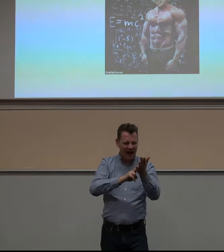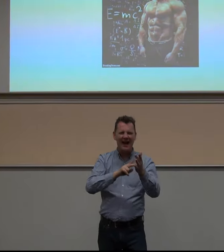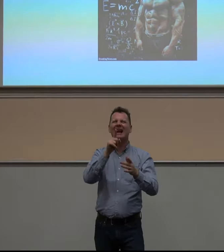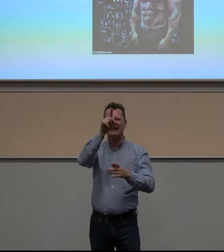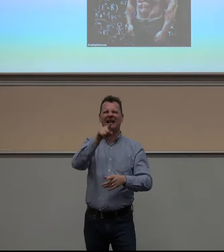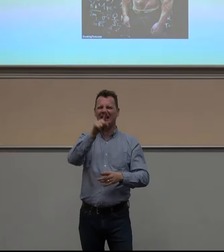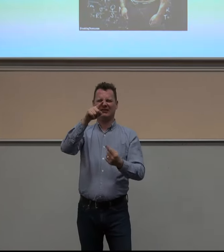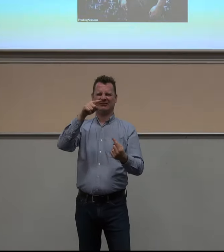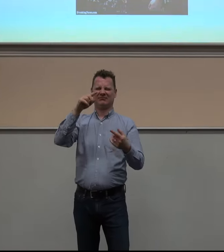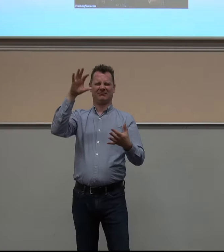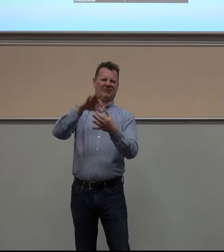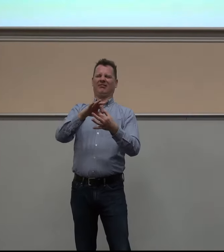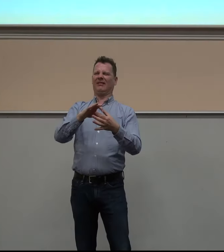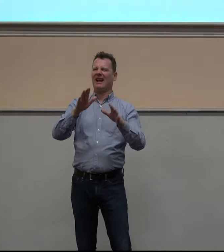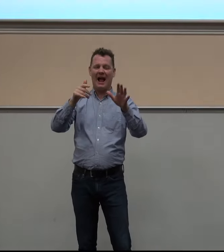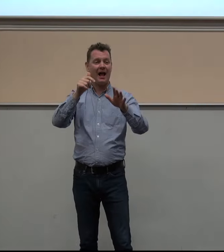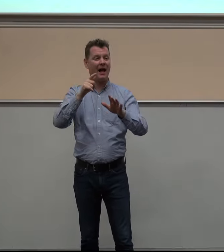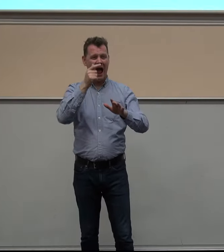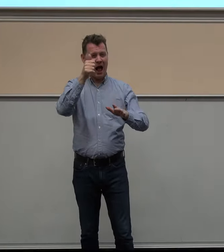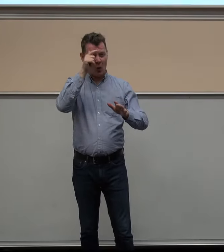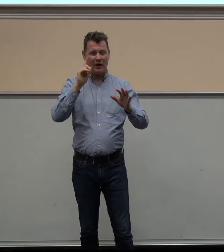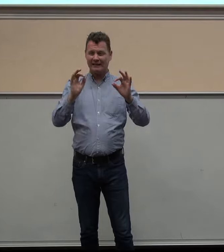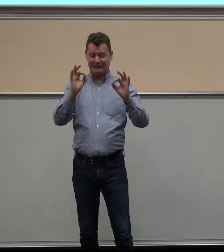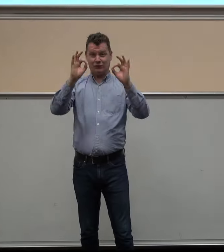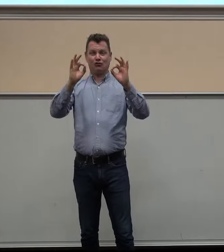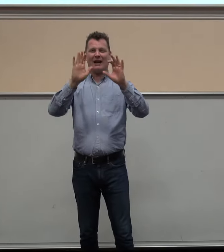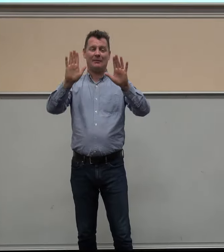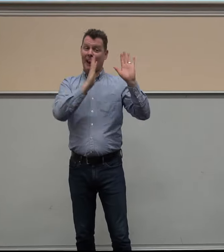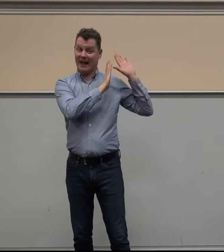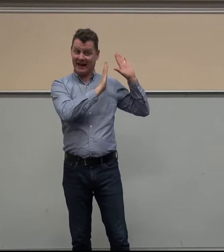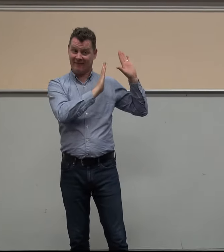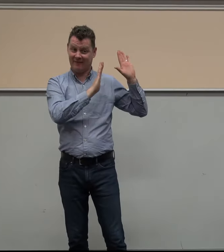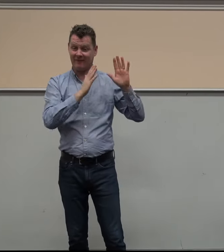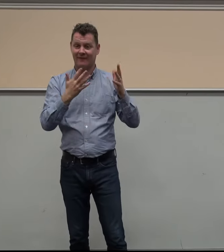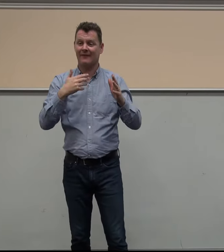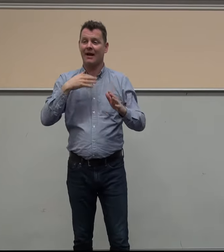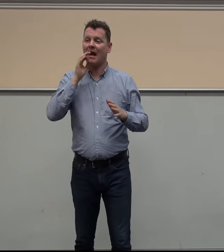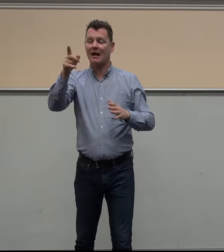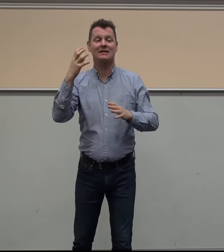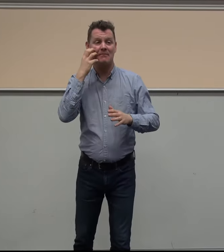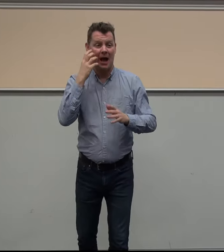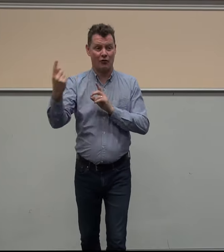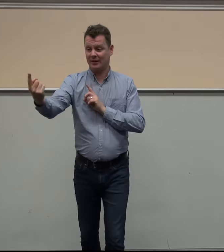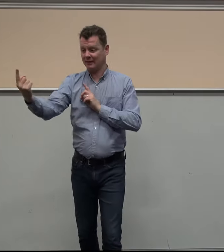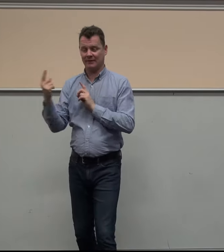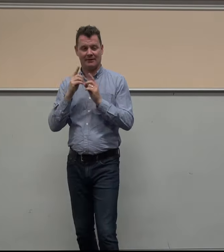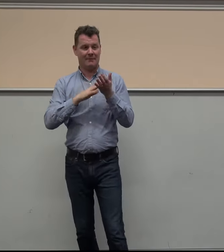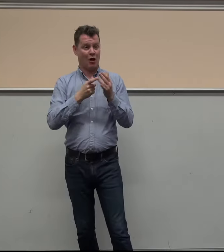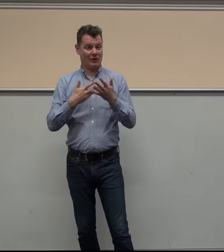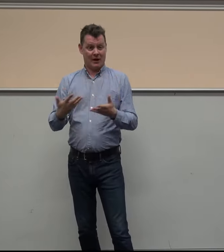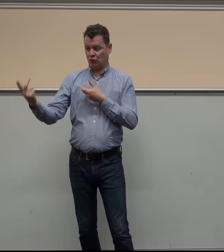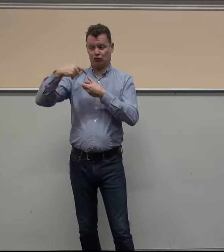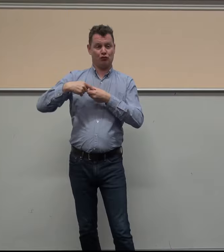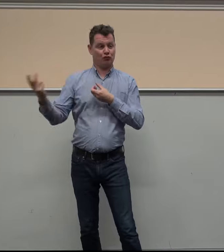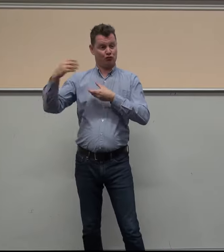So I'm going to leave, I know that's a bit distracting, but I'm going to leave that picture there just for now. And I'm going to ask Marion to come and join us, because now I'm